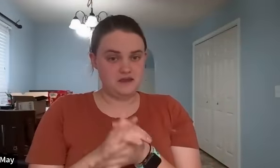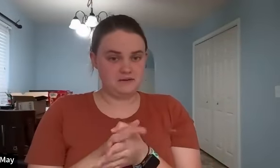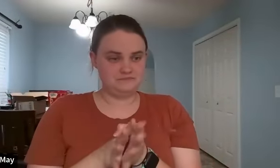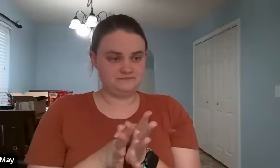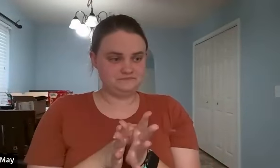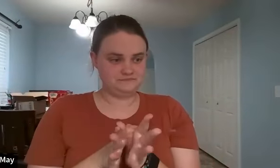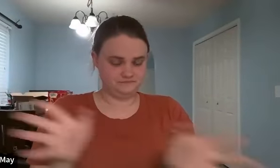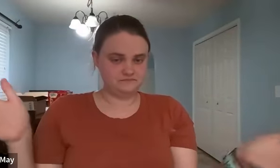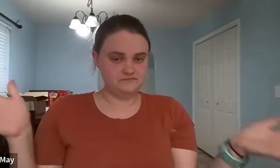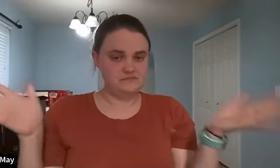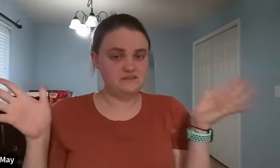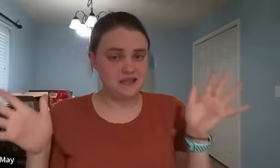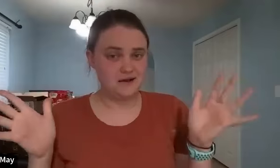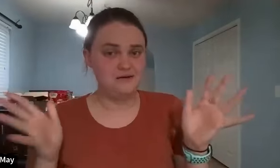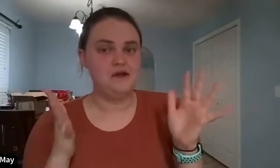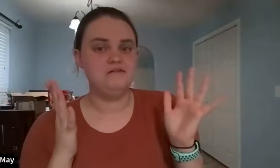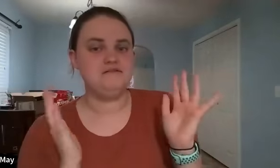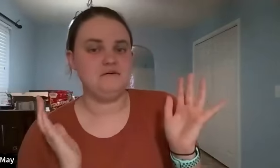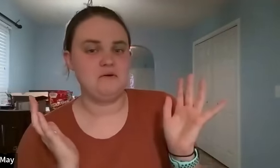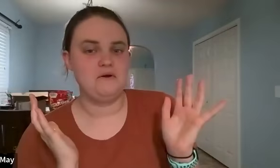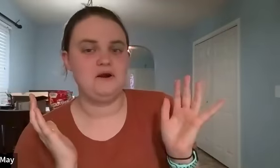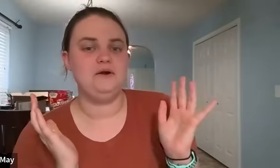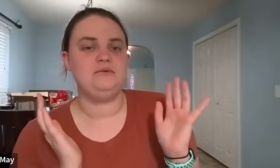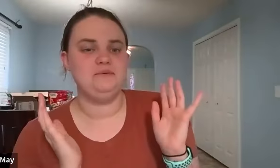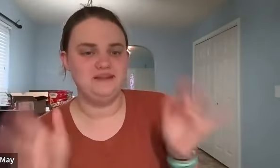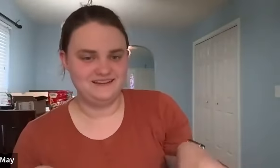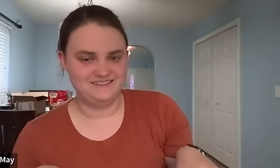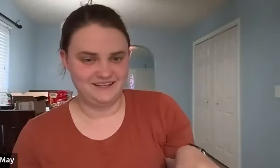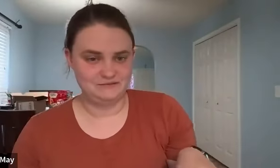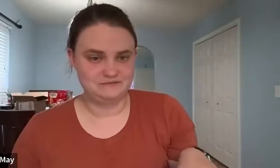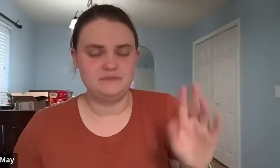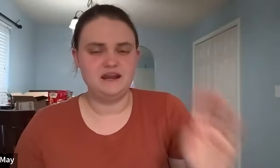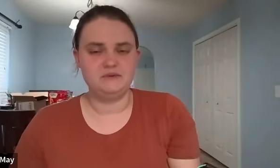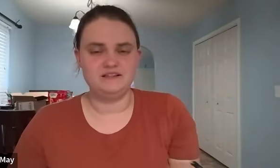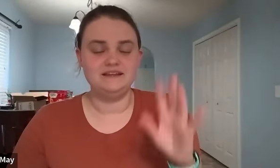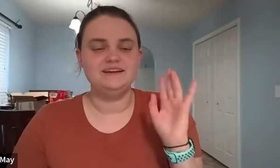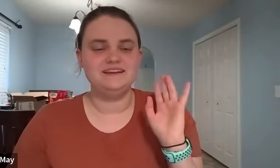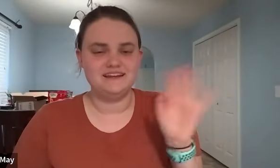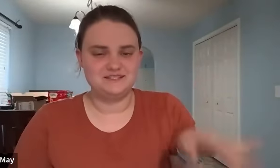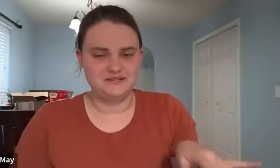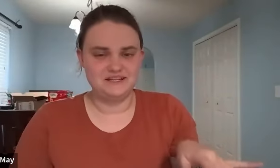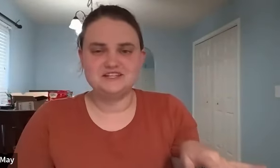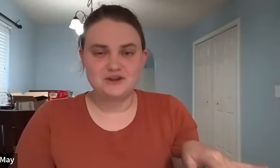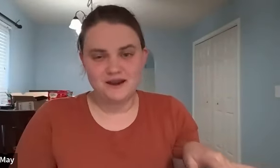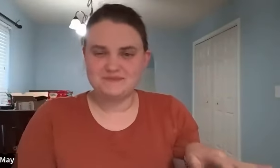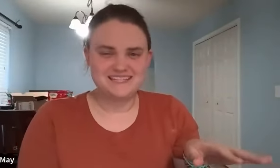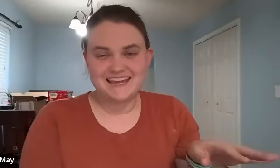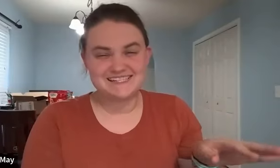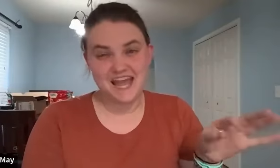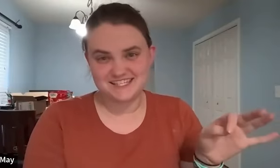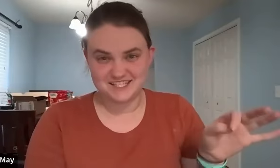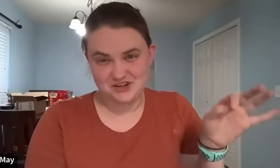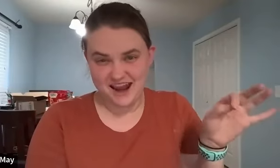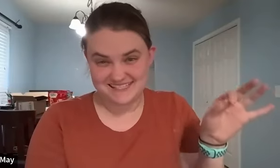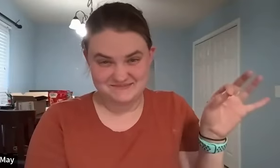Okay. Now for weekly, not weekly, next week. Sorry, Miss Katie's cat's distracting